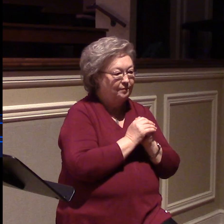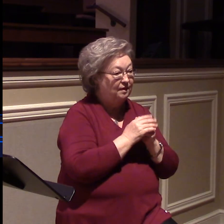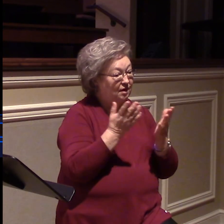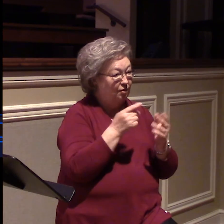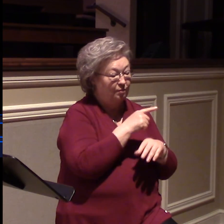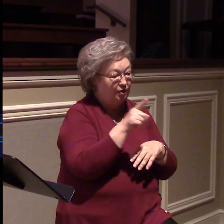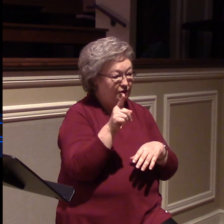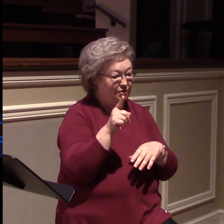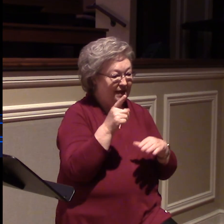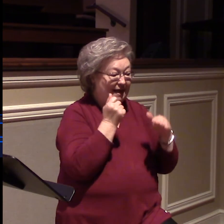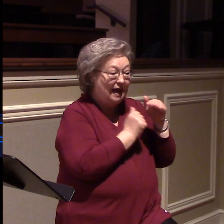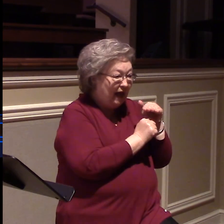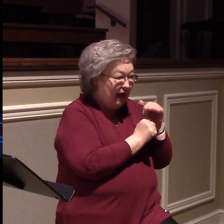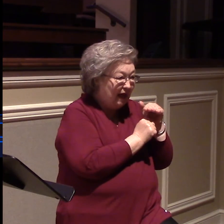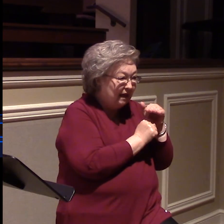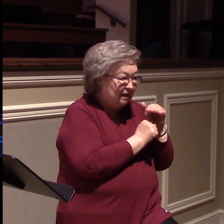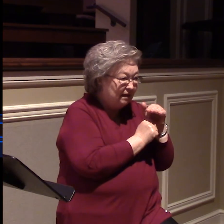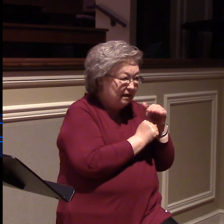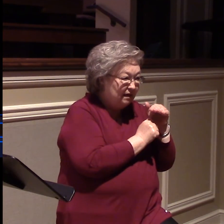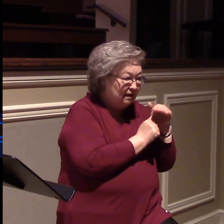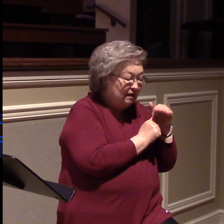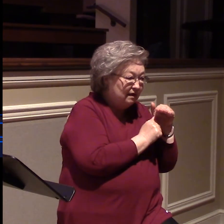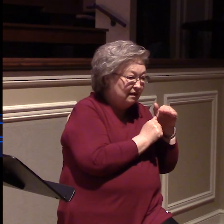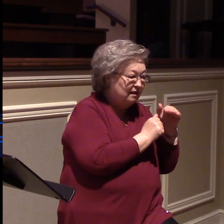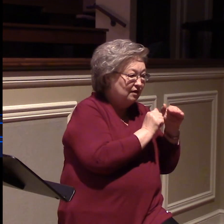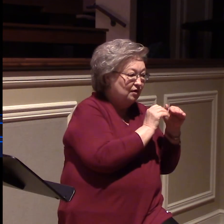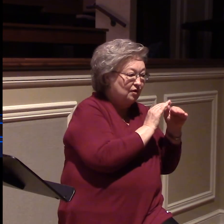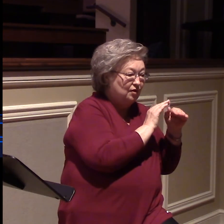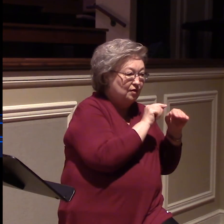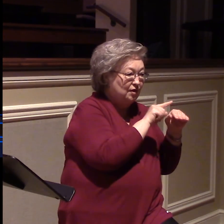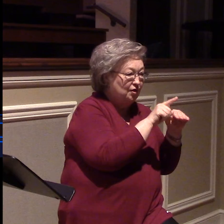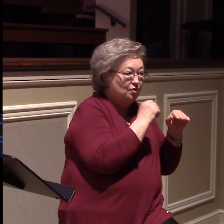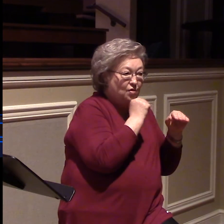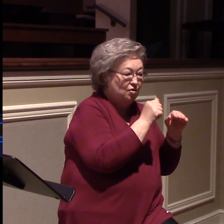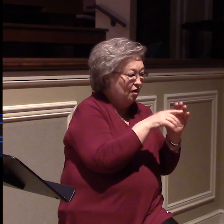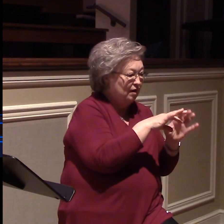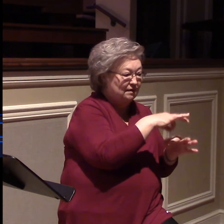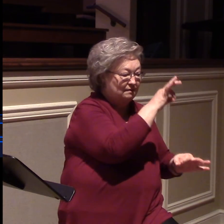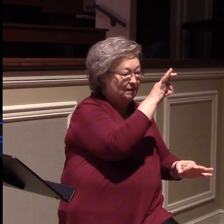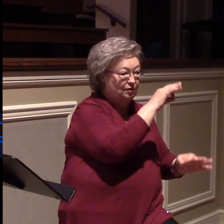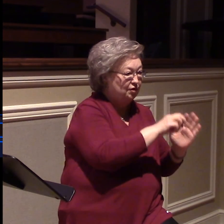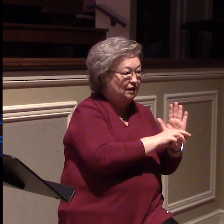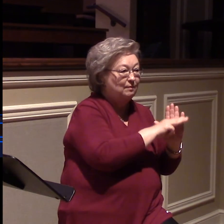lack of spiritual maturity from a lot of people, but you cannot hide it from your own family. And it will show up in them.